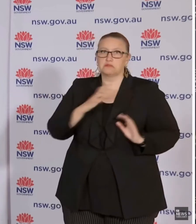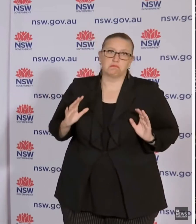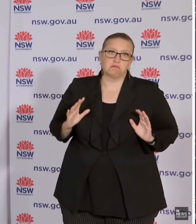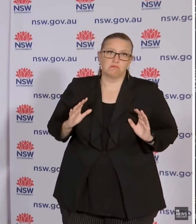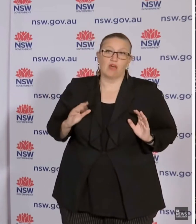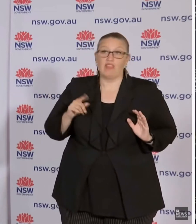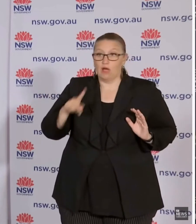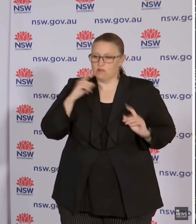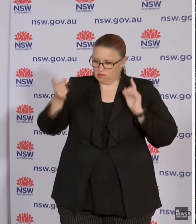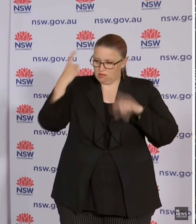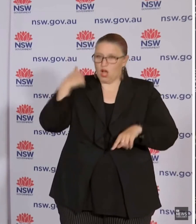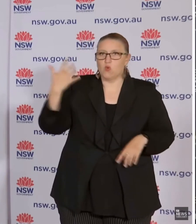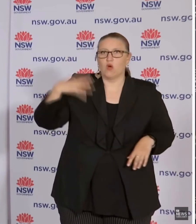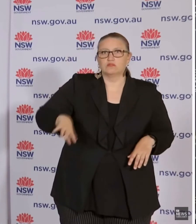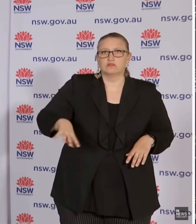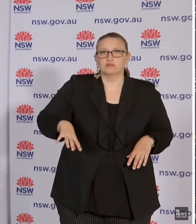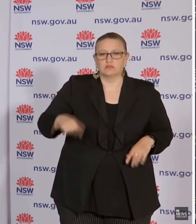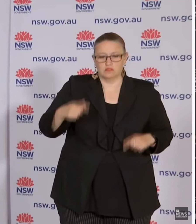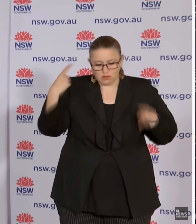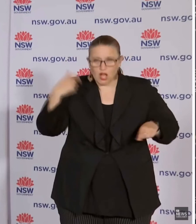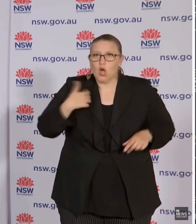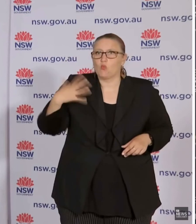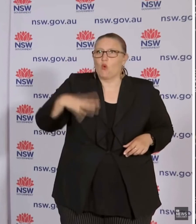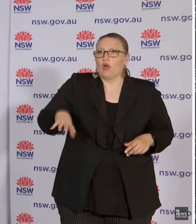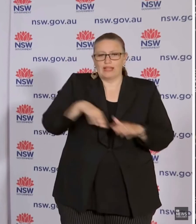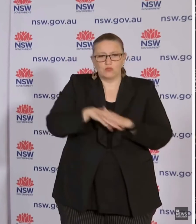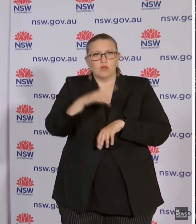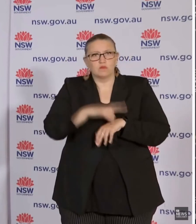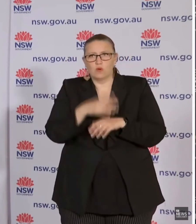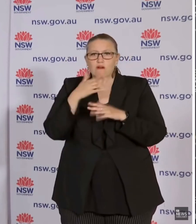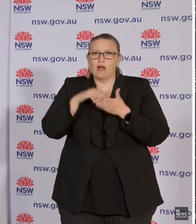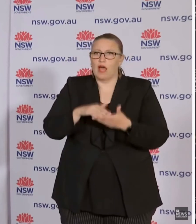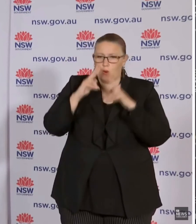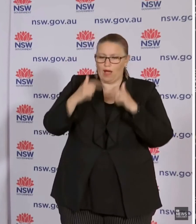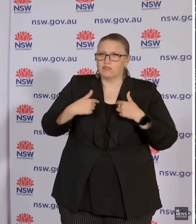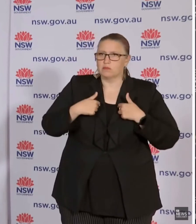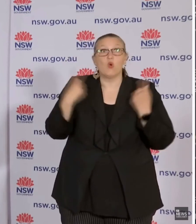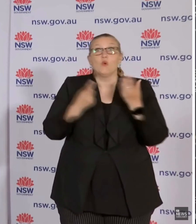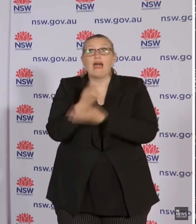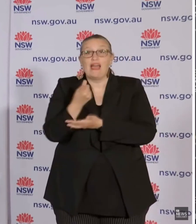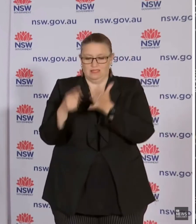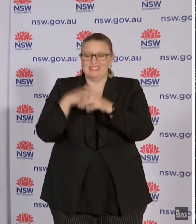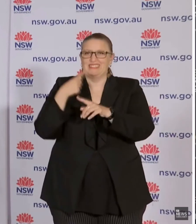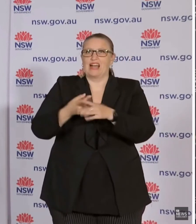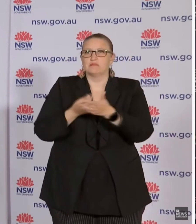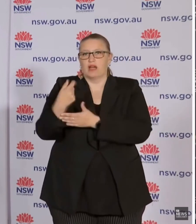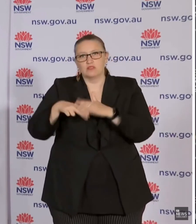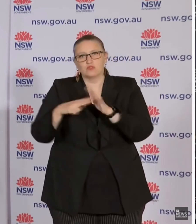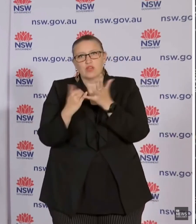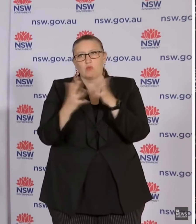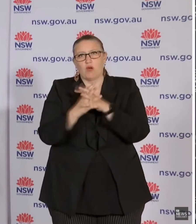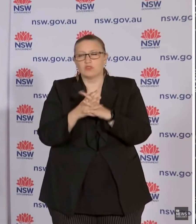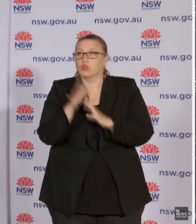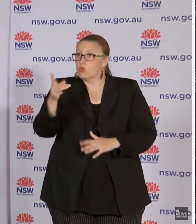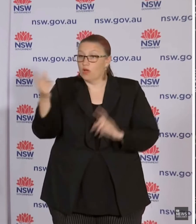and yet they'll still expect to come into our public health system, paid for by the taxpayers of New South Wales, and